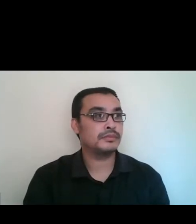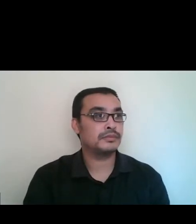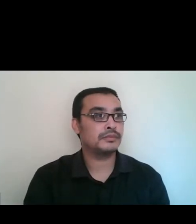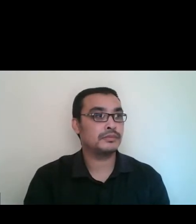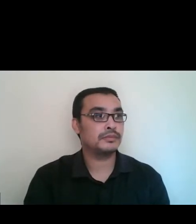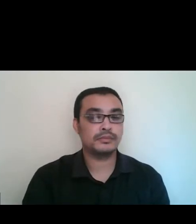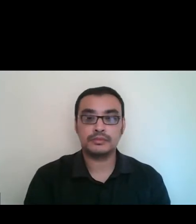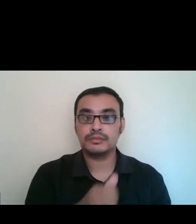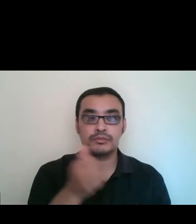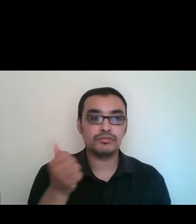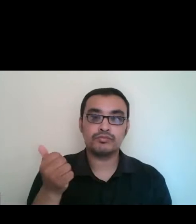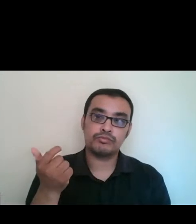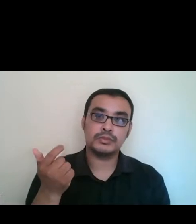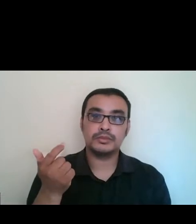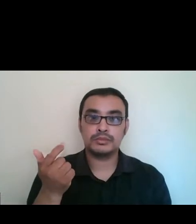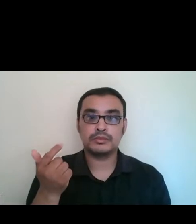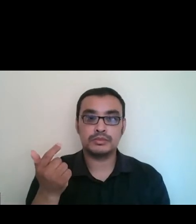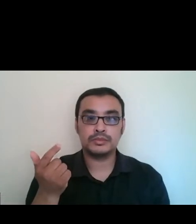other